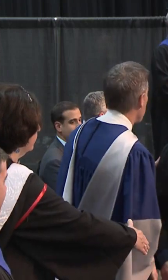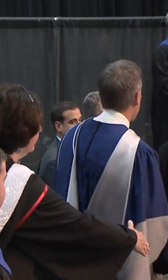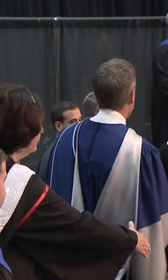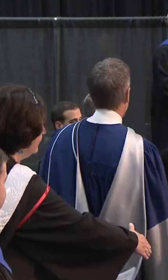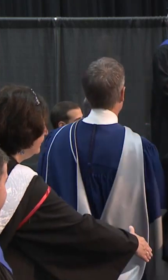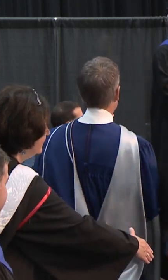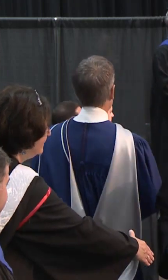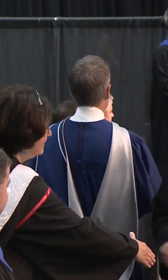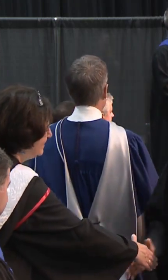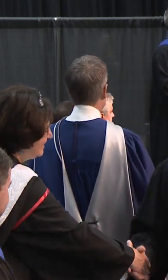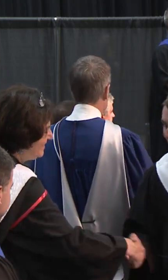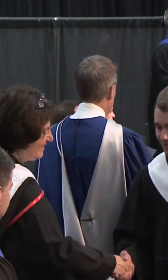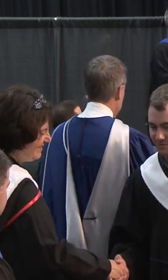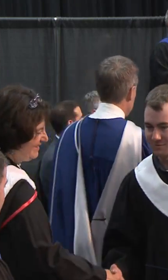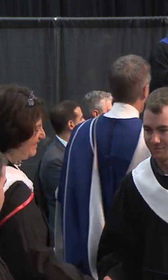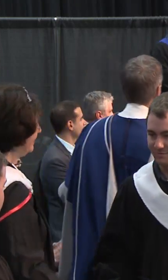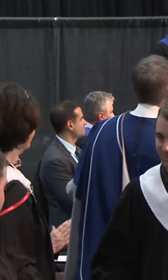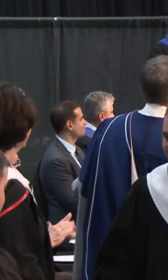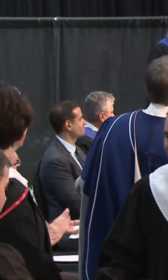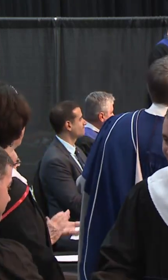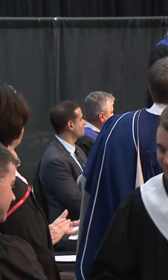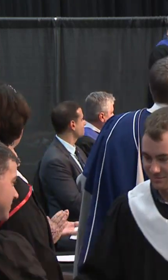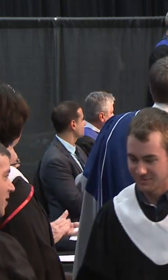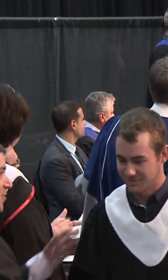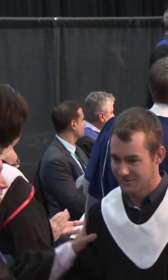Matt Goodwin with honors.